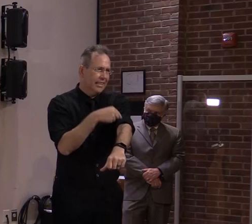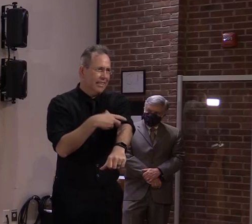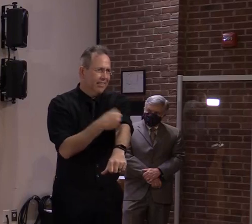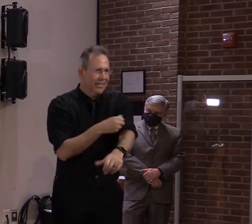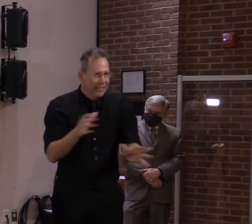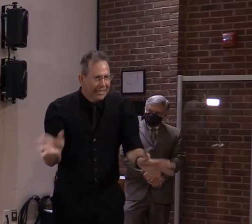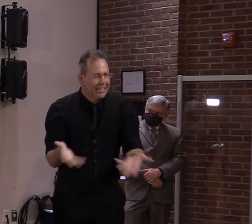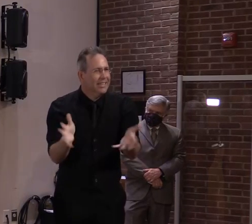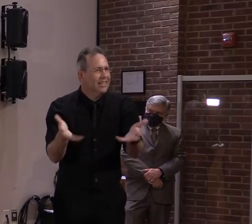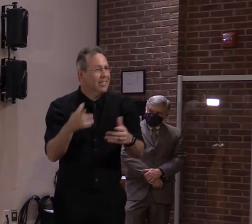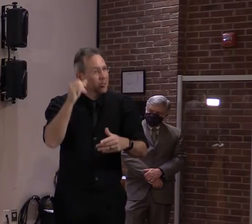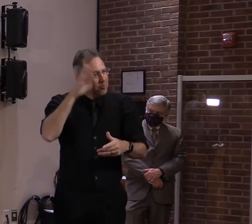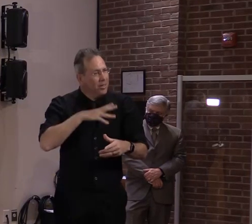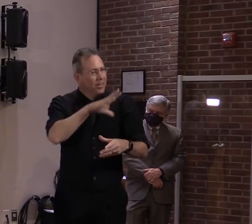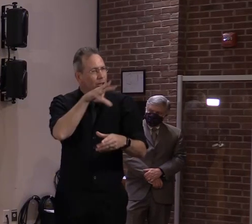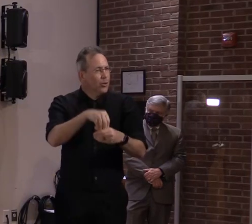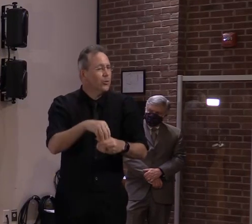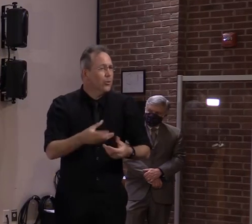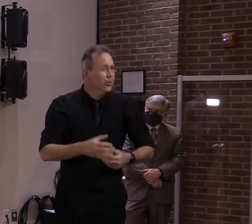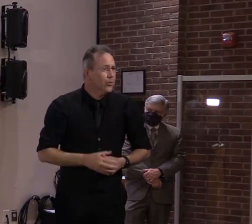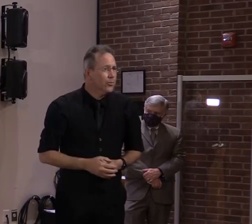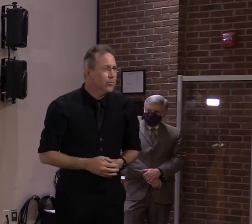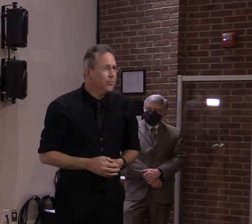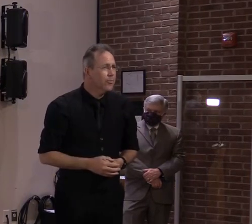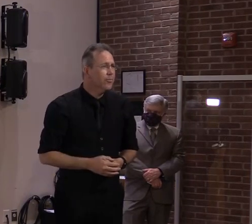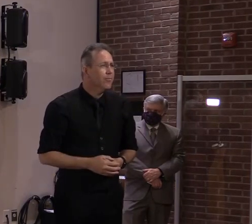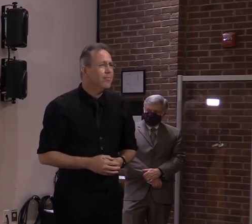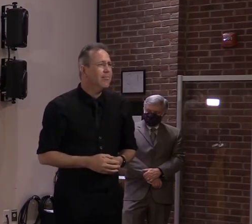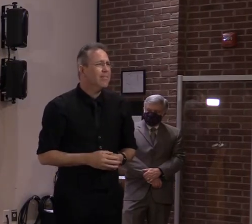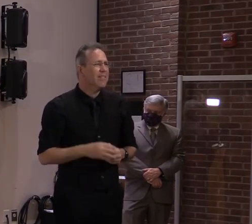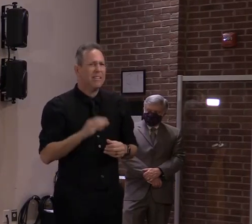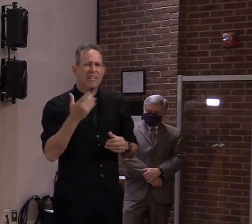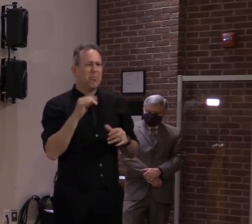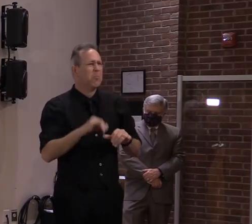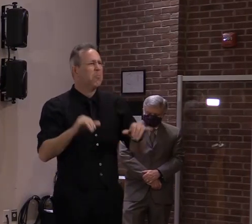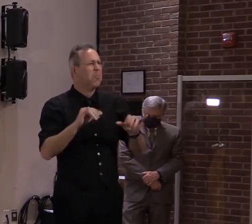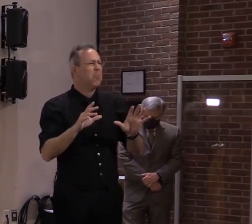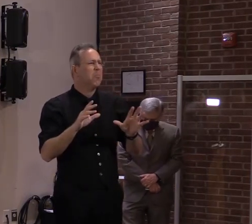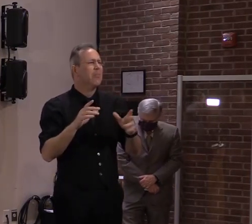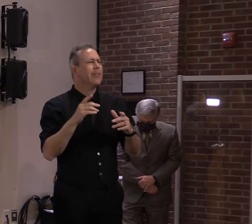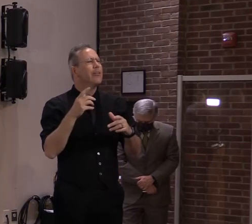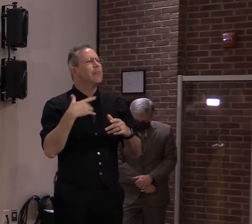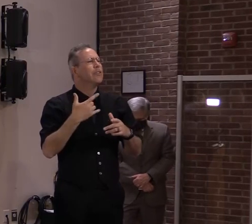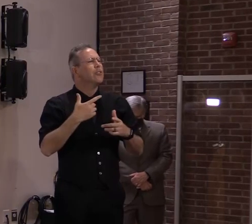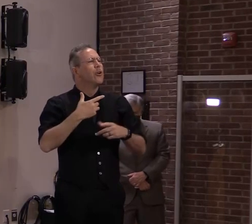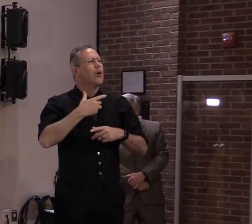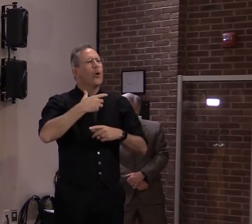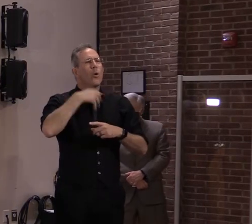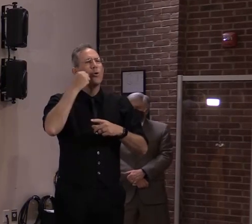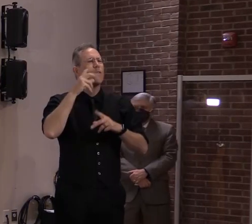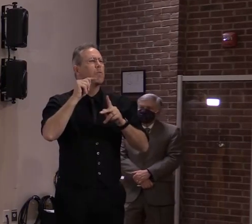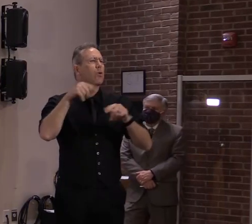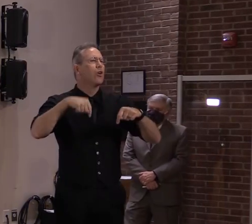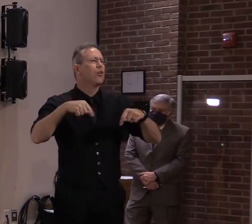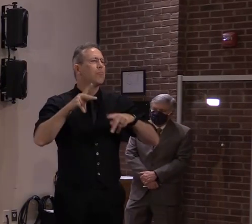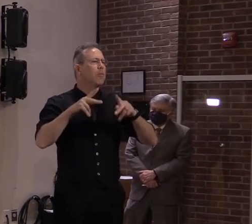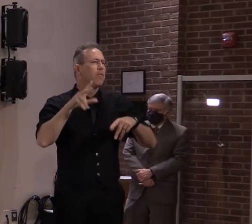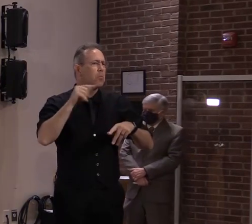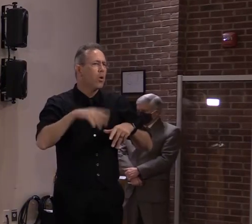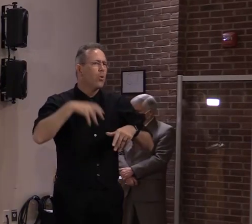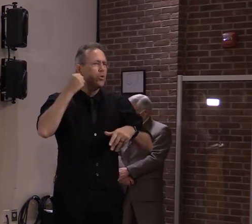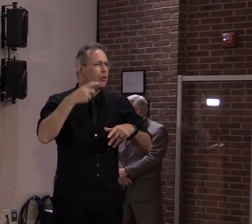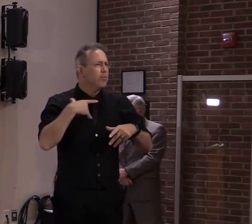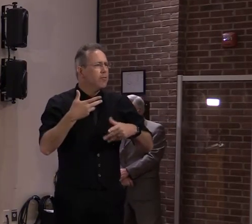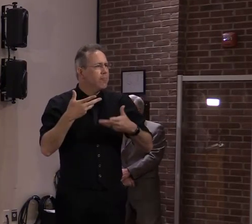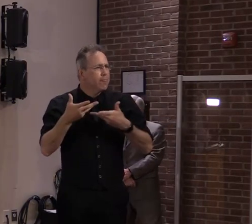it doesn't seem to be as prevalent in the higher age demographics. You know, when we look at the data, since there's such high coverage in